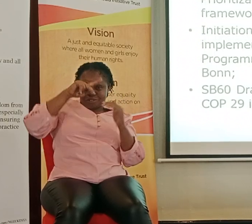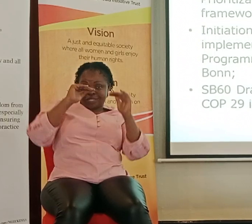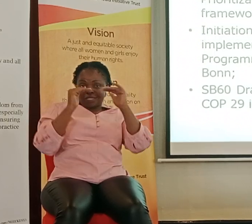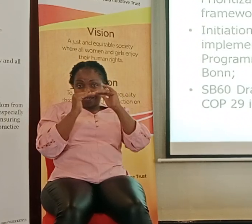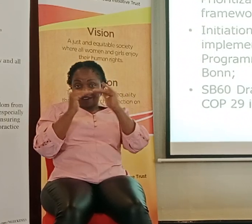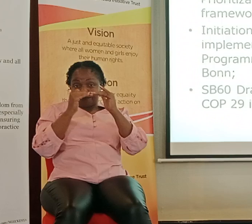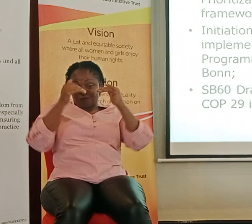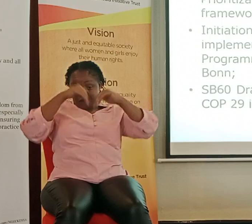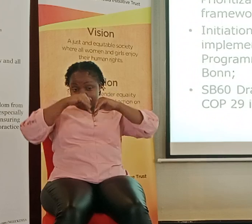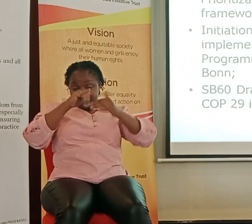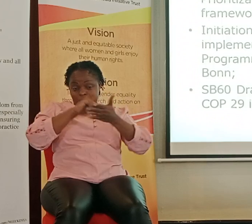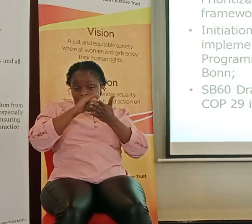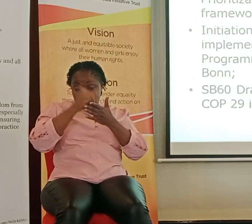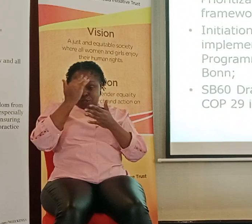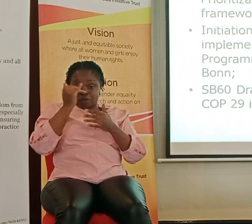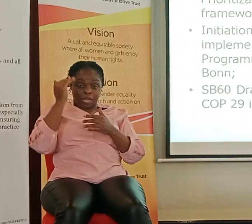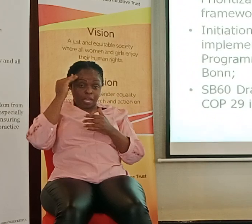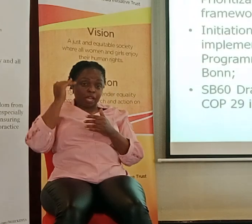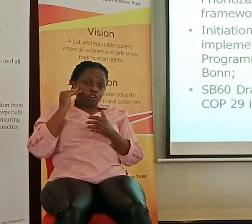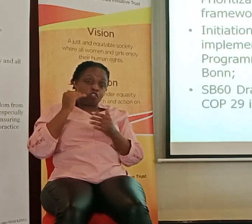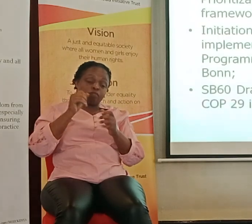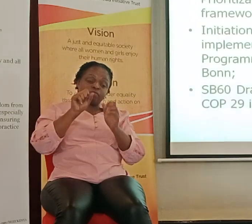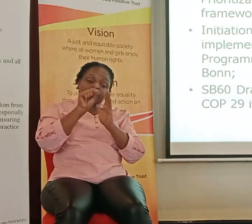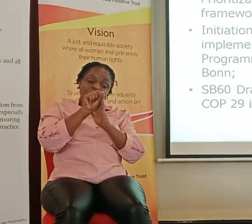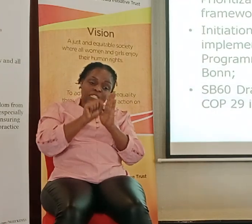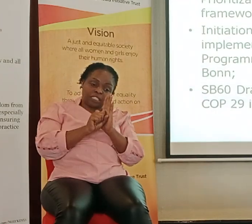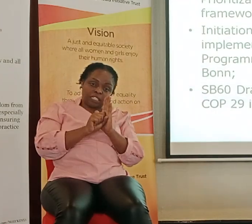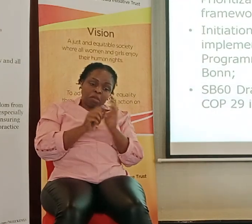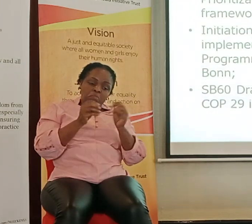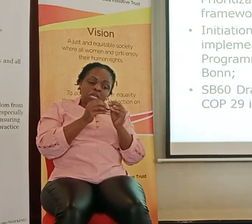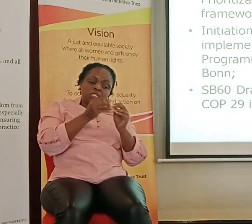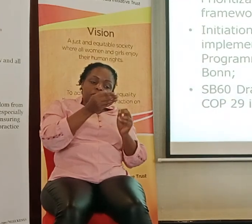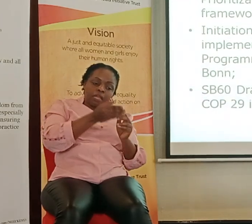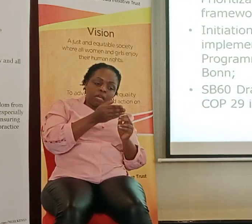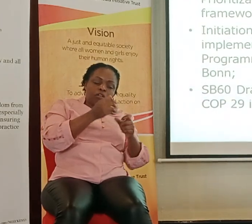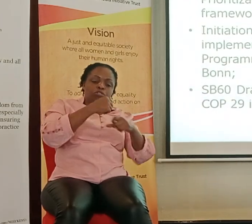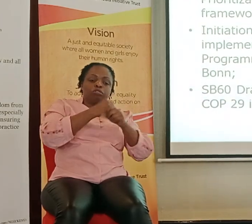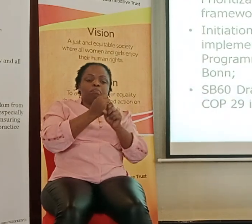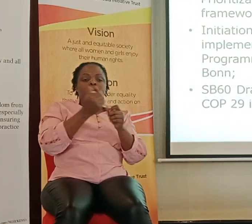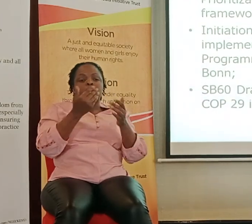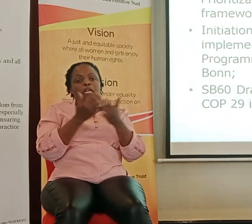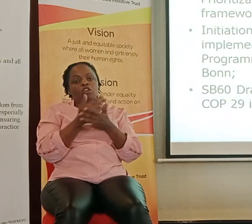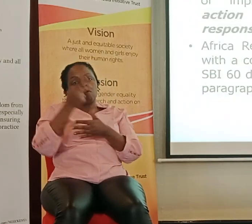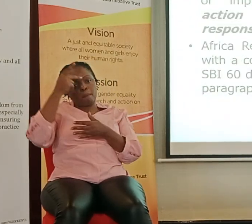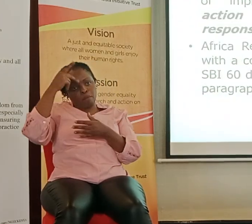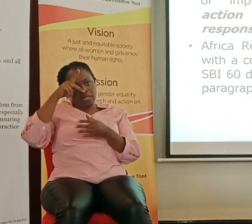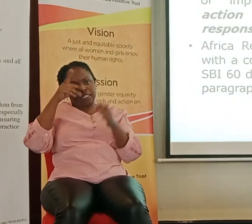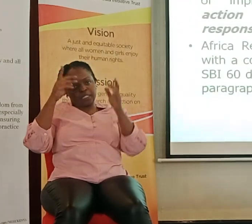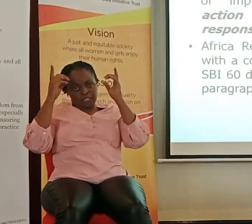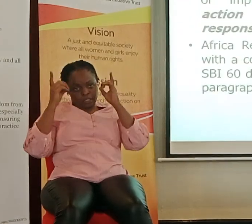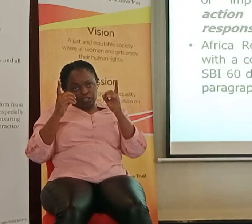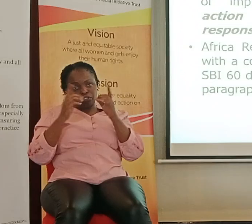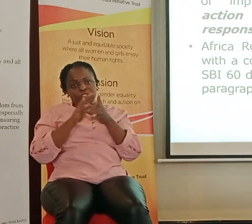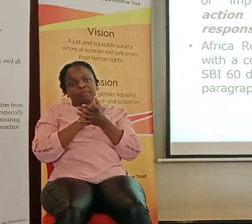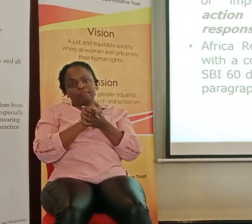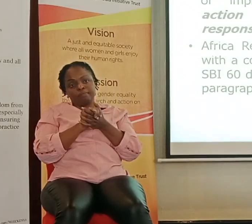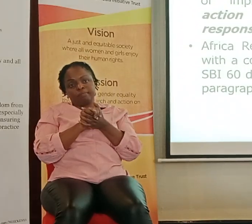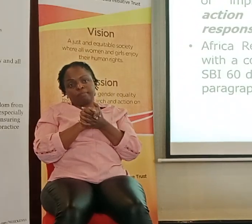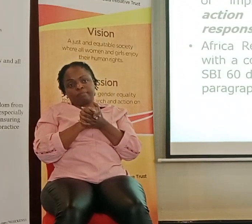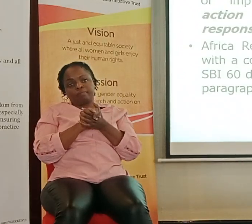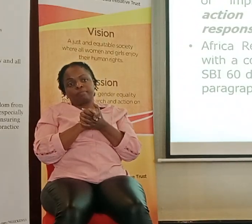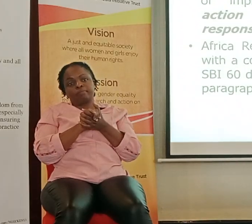why heads of states and ministers meet there to make those policy decisions.